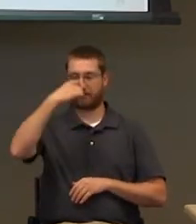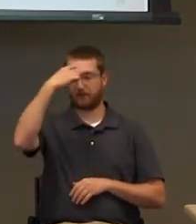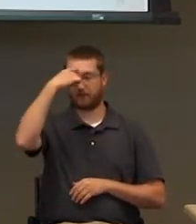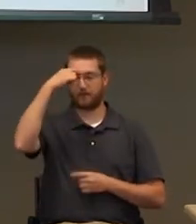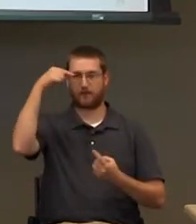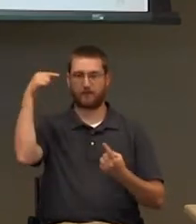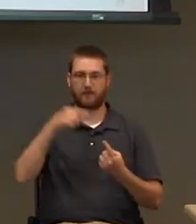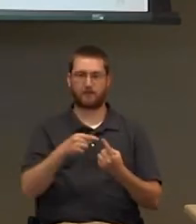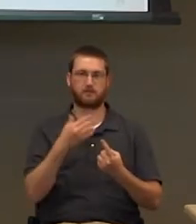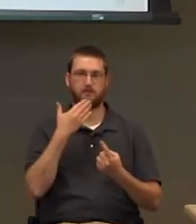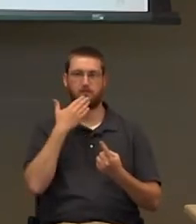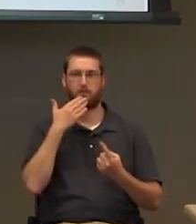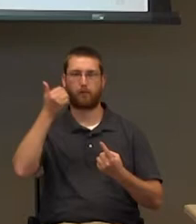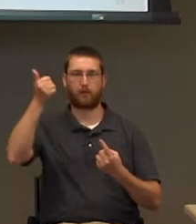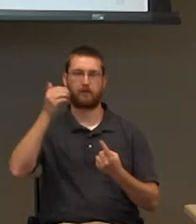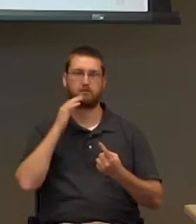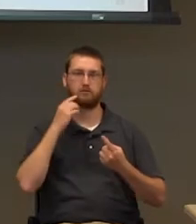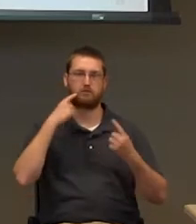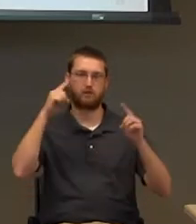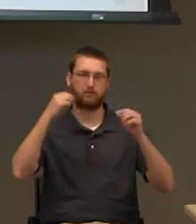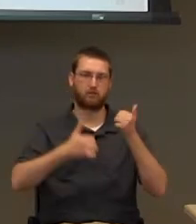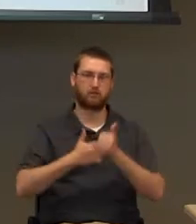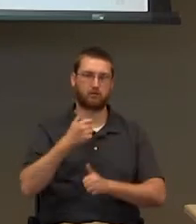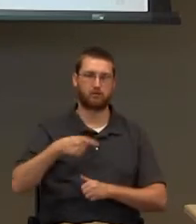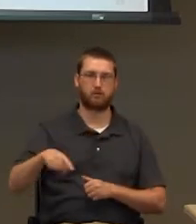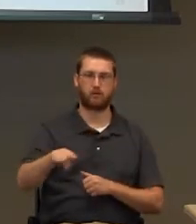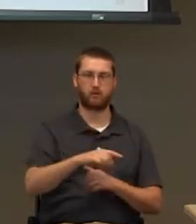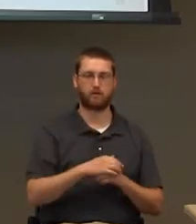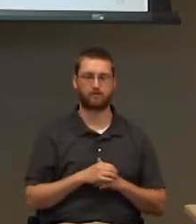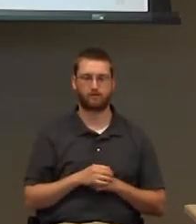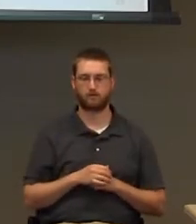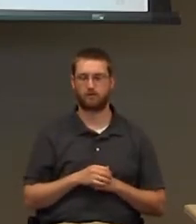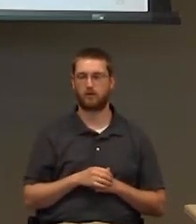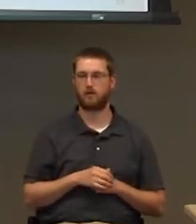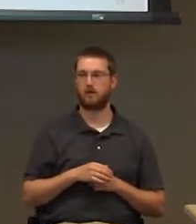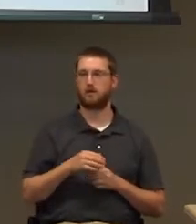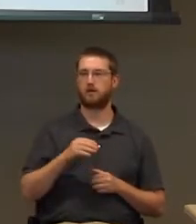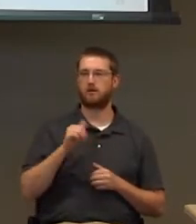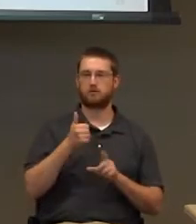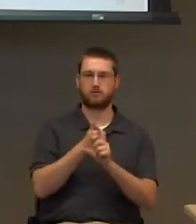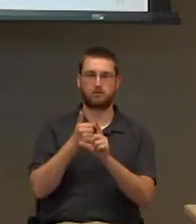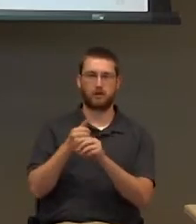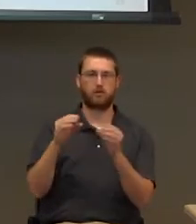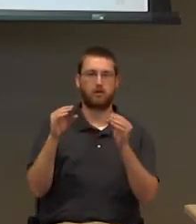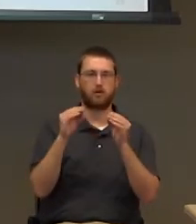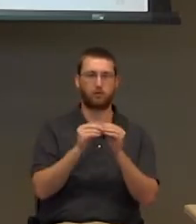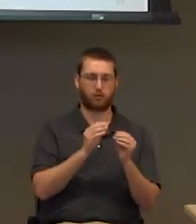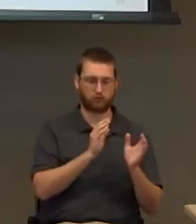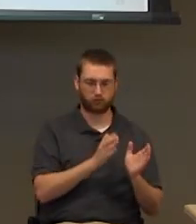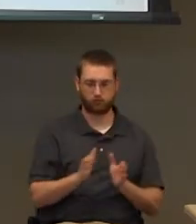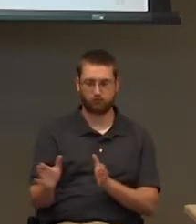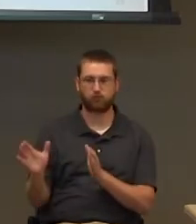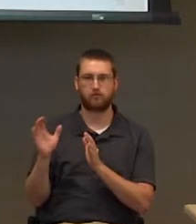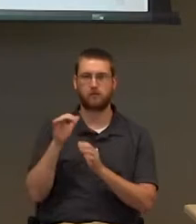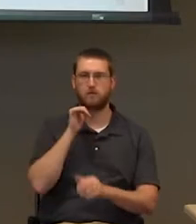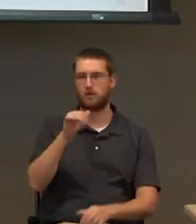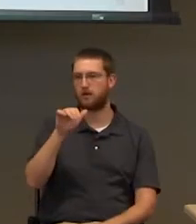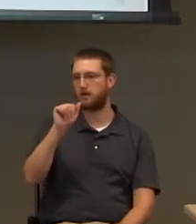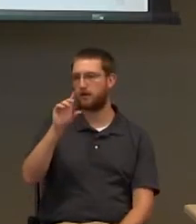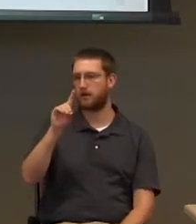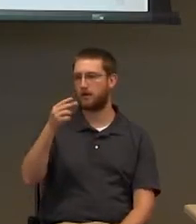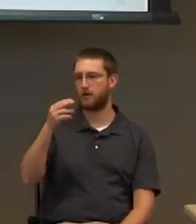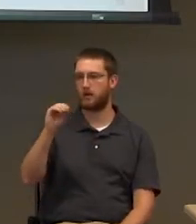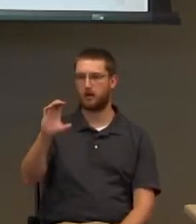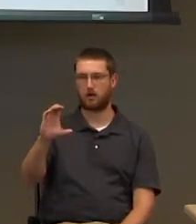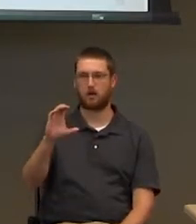going to put you in the best position to be successful. Be strategic and not ad hoc. There will be a lot of tempting junk food out there. I've